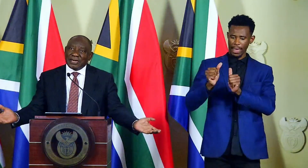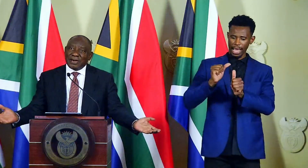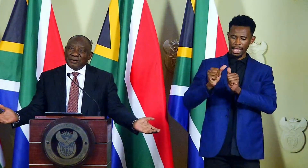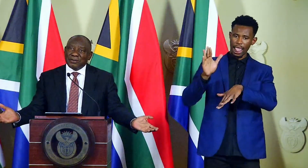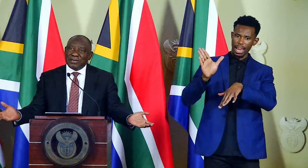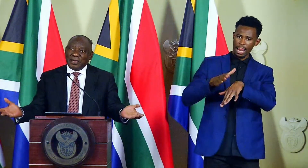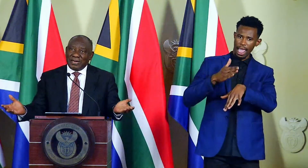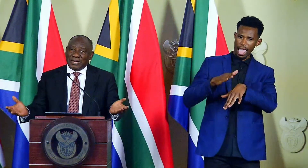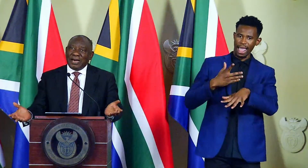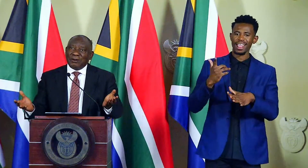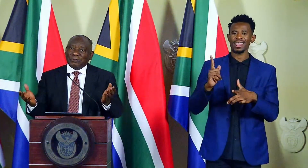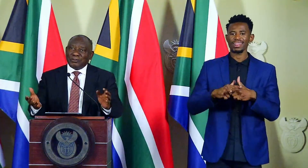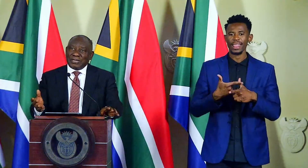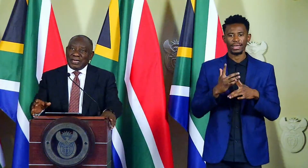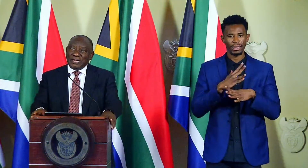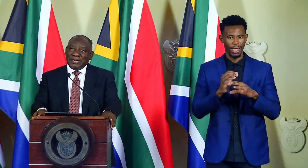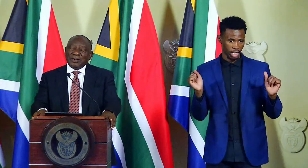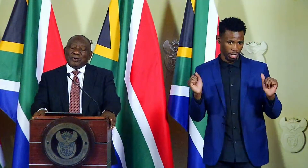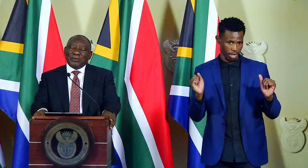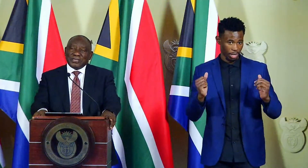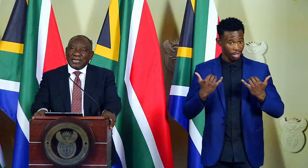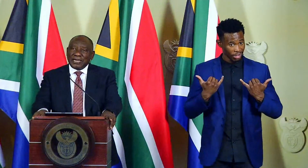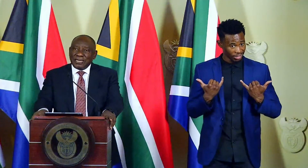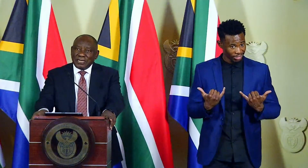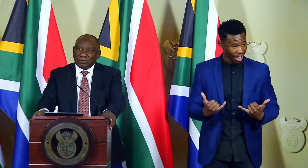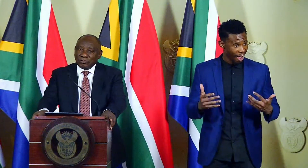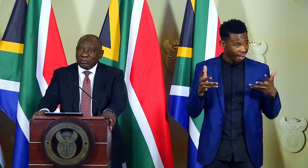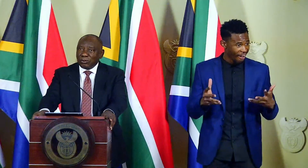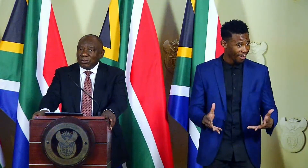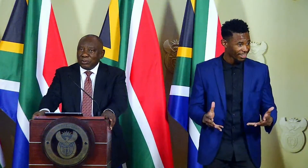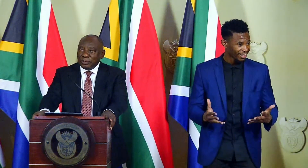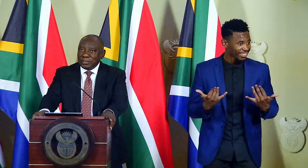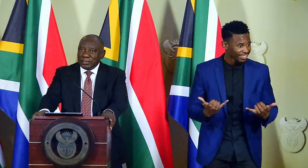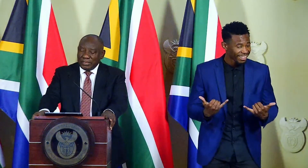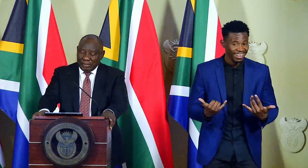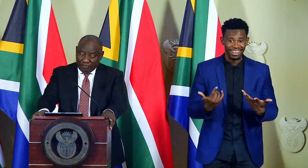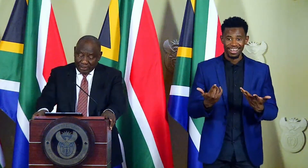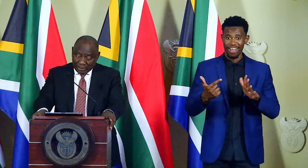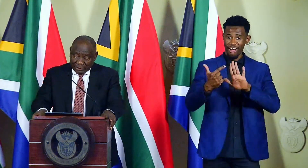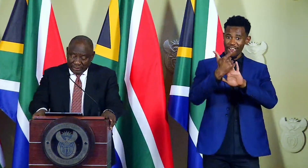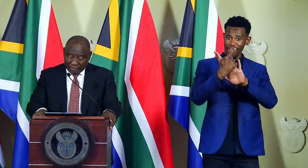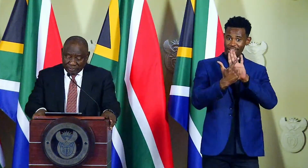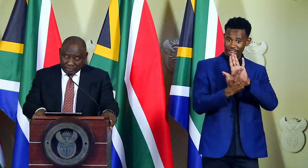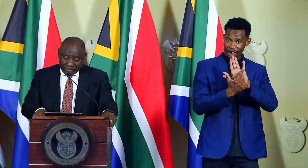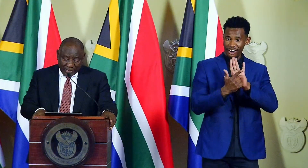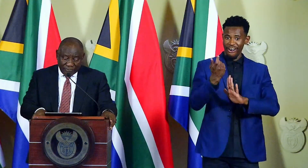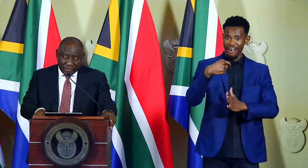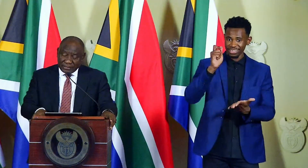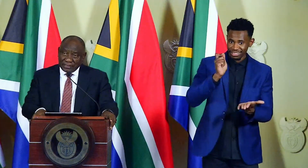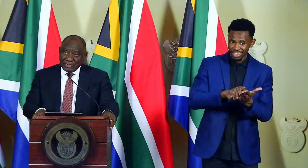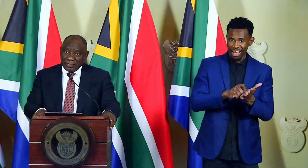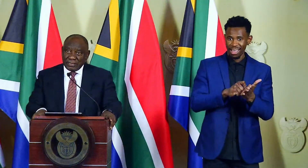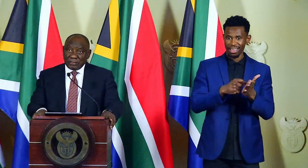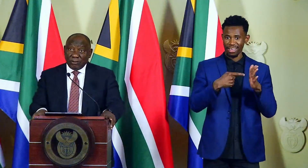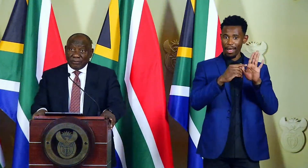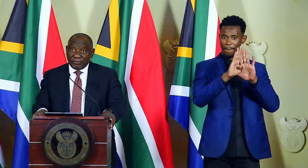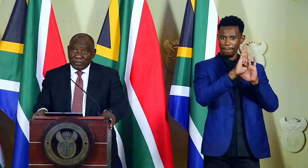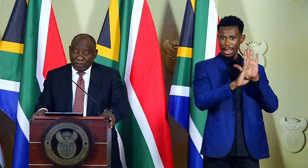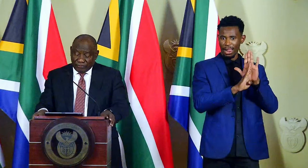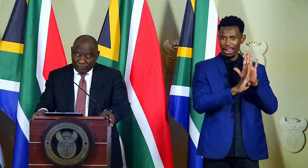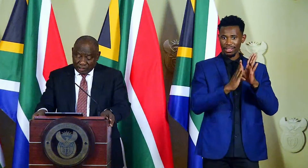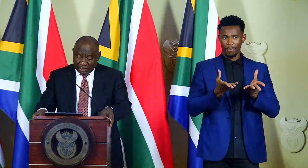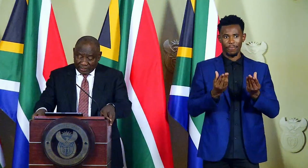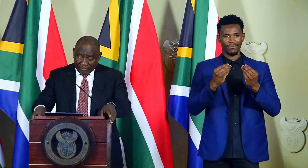are here now, and now today we are signing into law a bill that will give us the